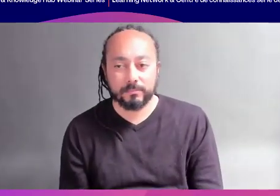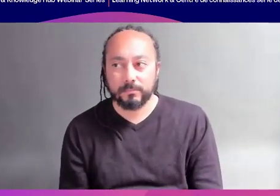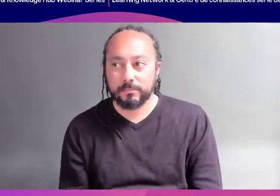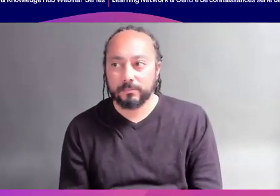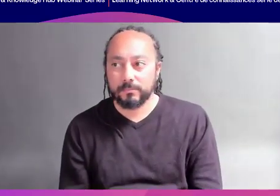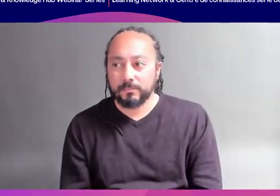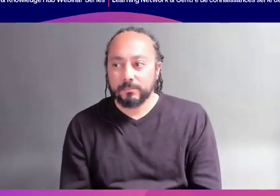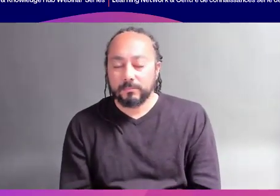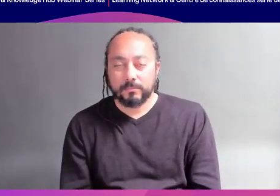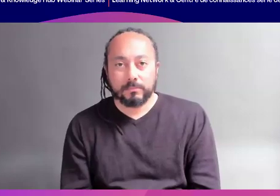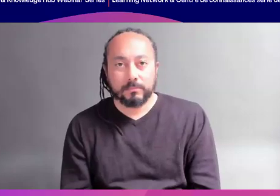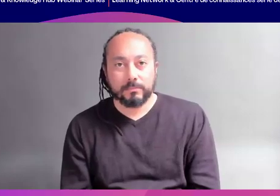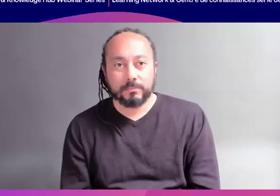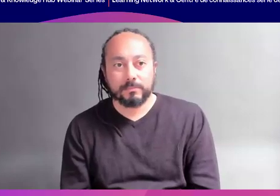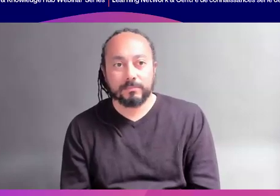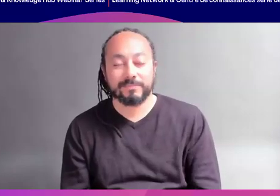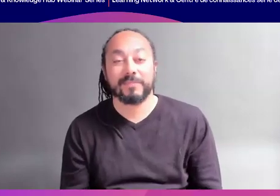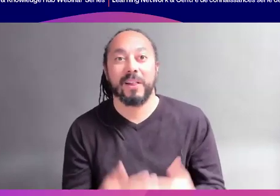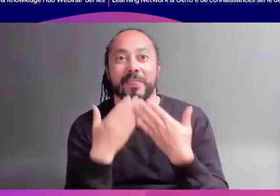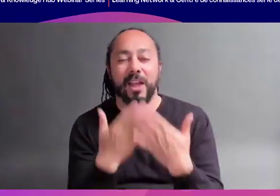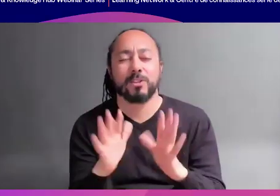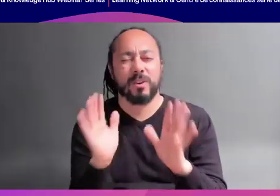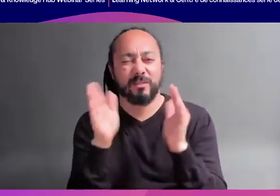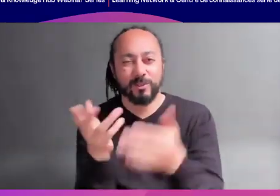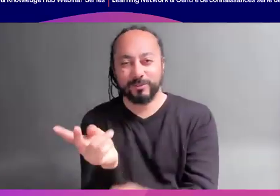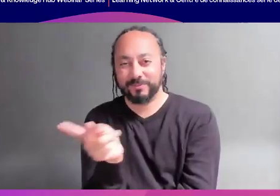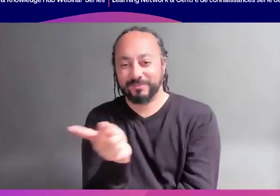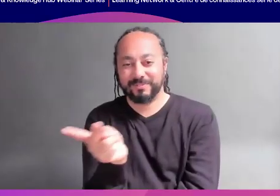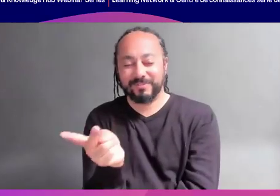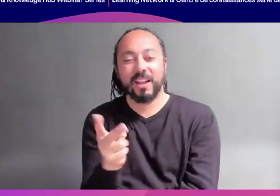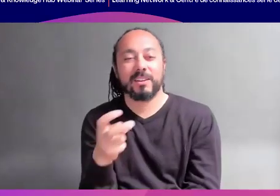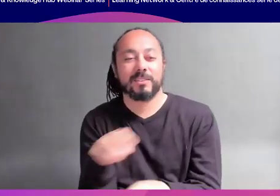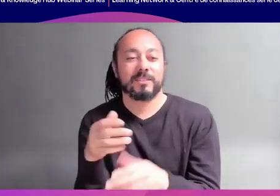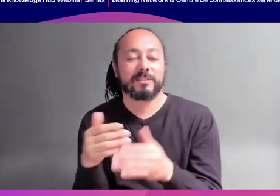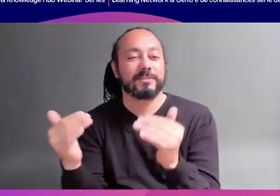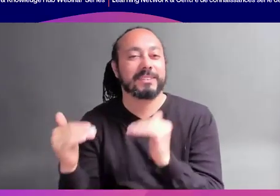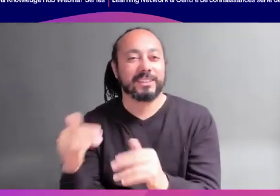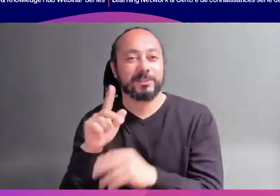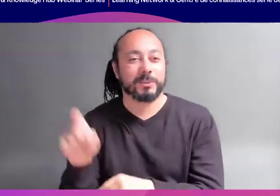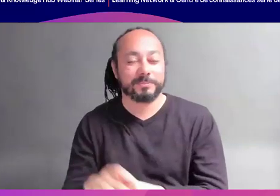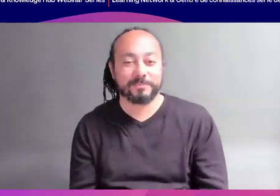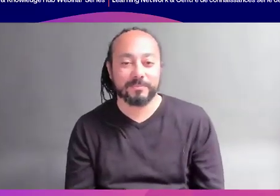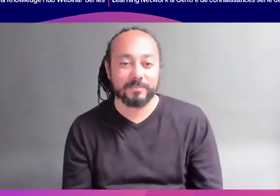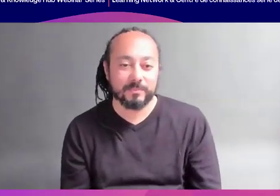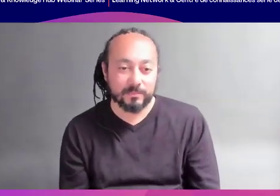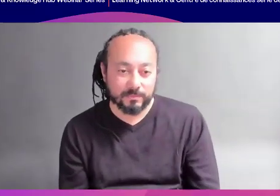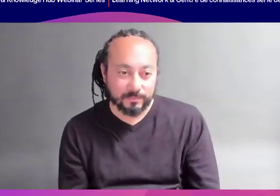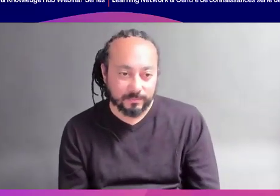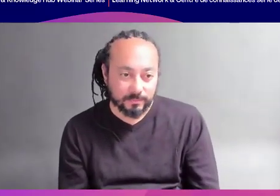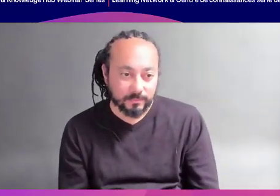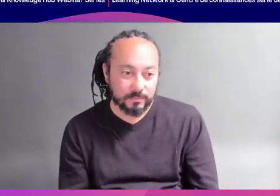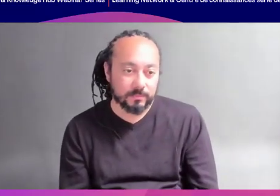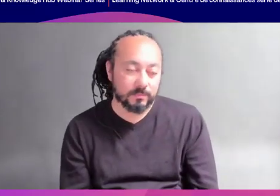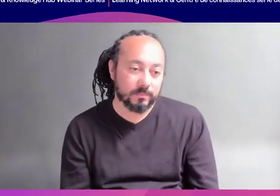Yeah, thank you. You know what? I'm going to stick with you two at the moment when I transition to my next question. But I